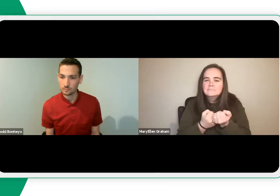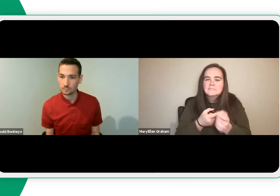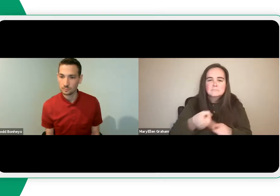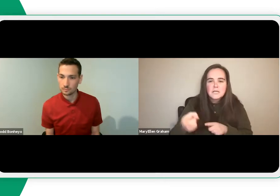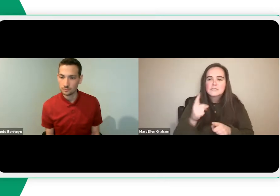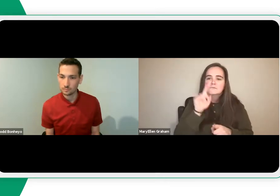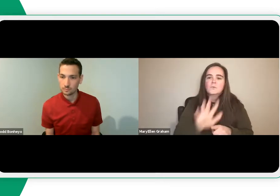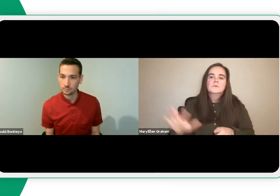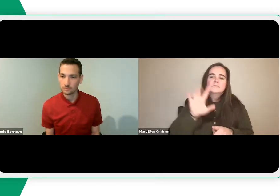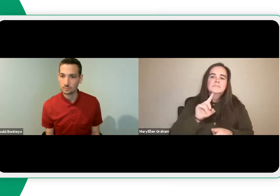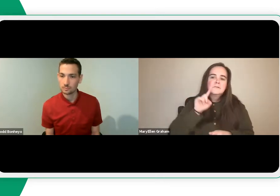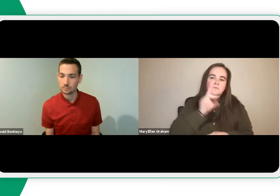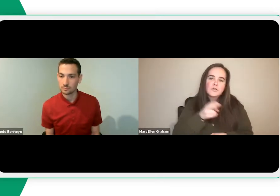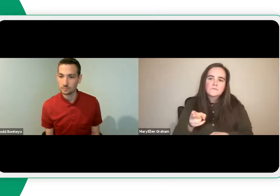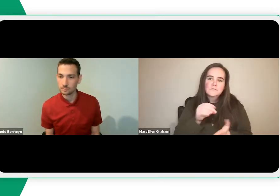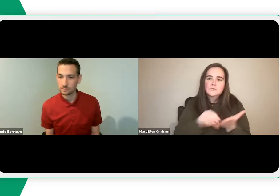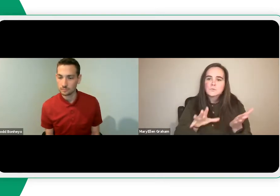specialist